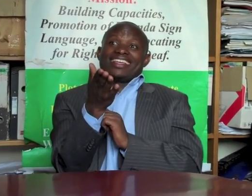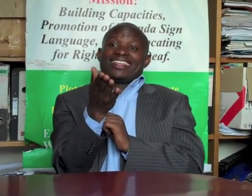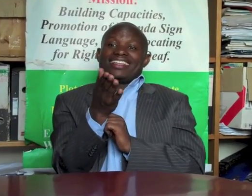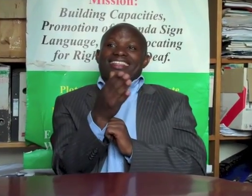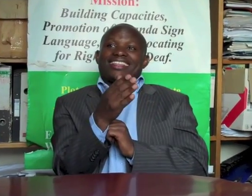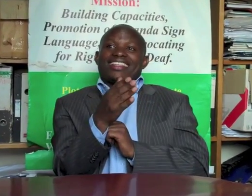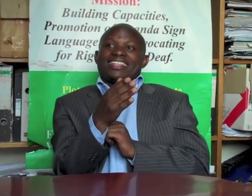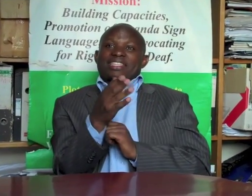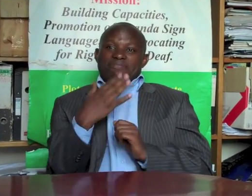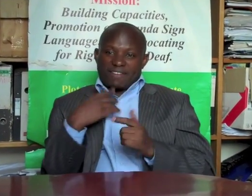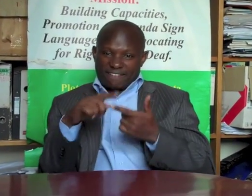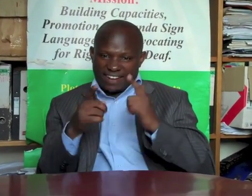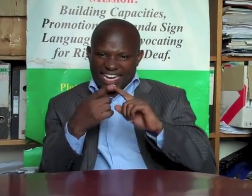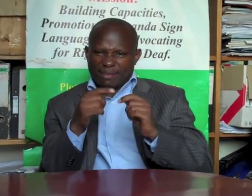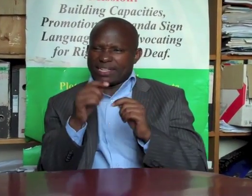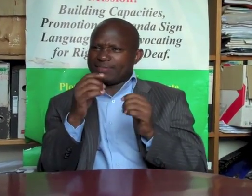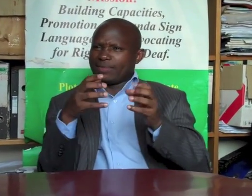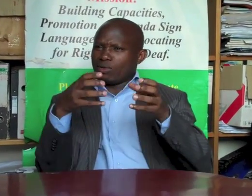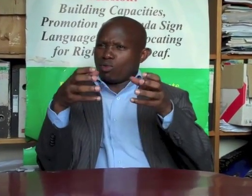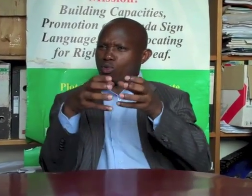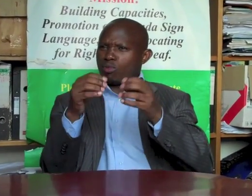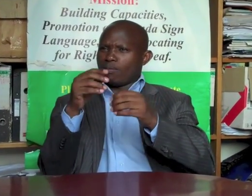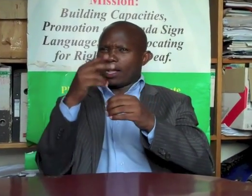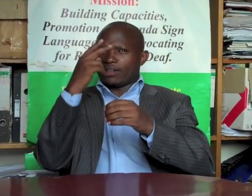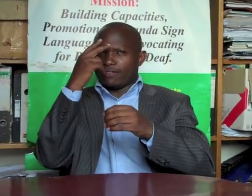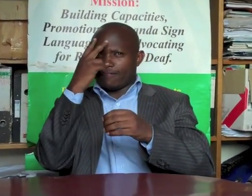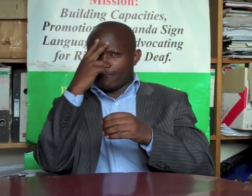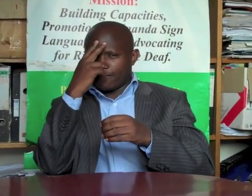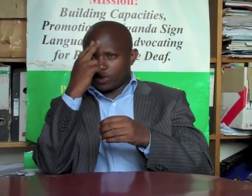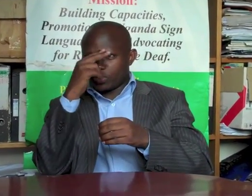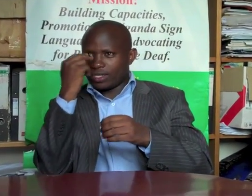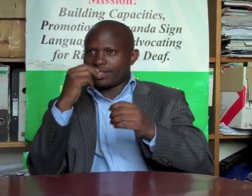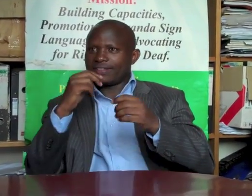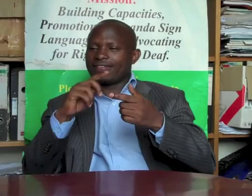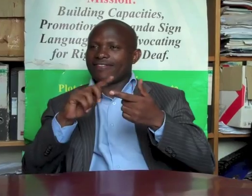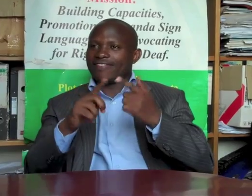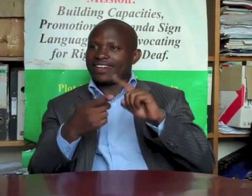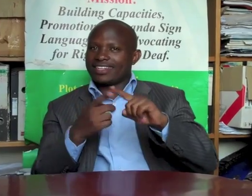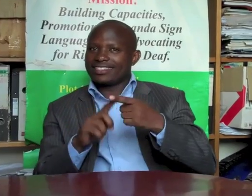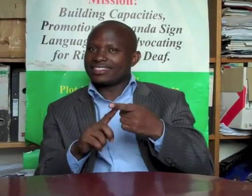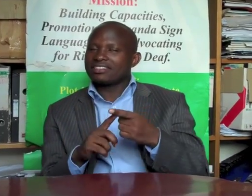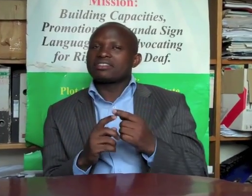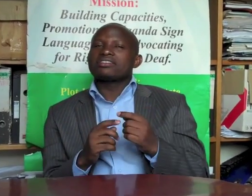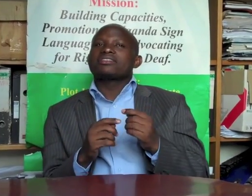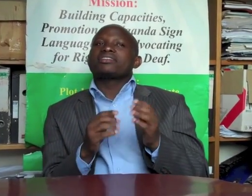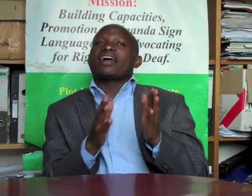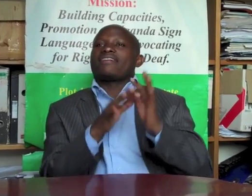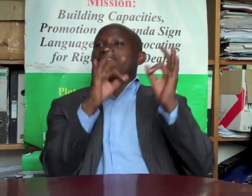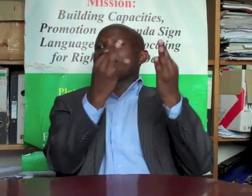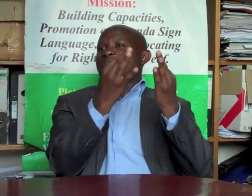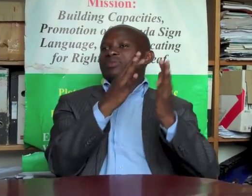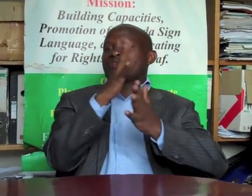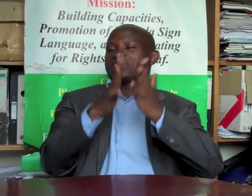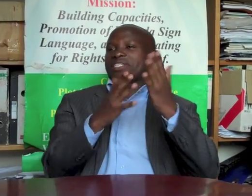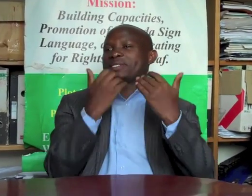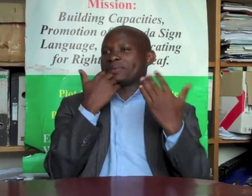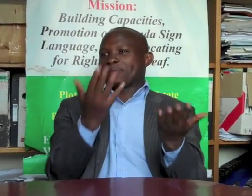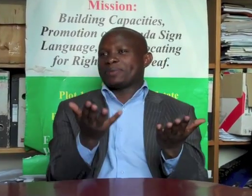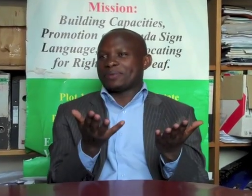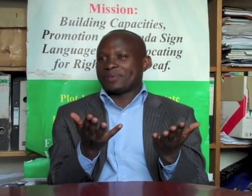It has been a challenge. My friends, many students, my friends, and the families do